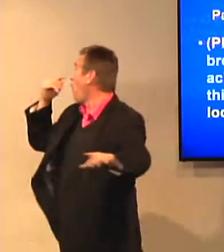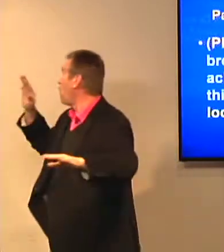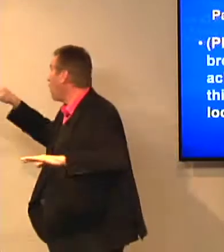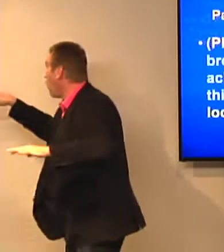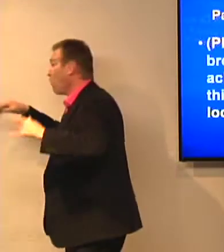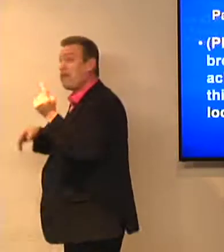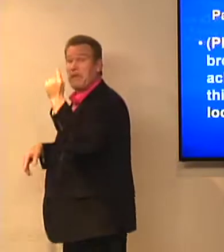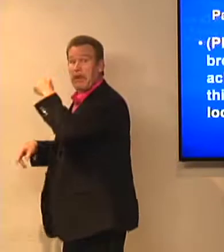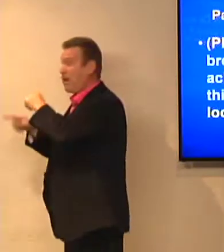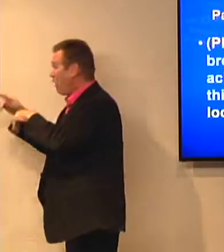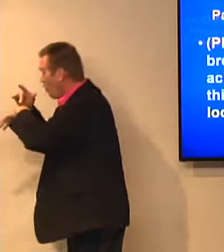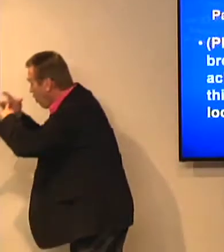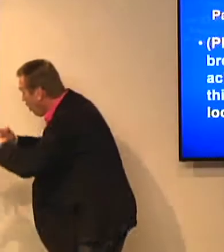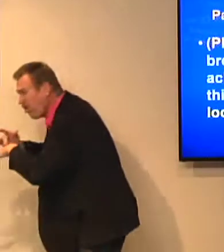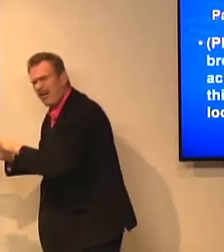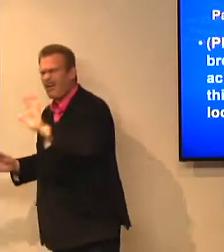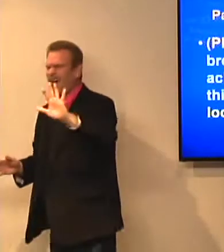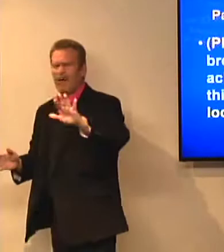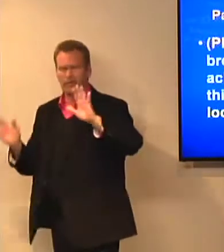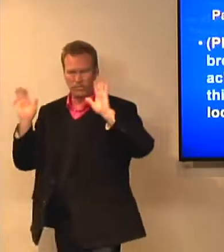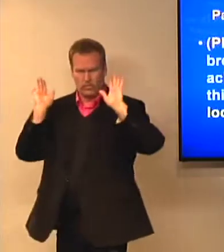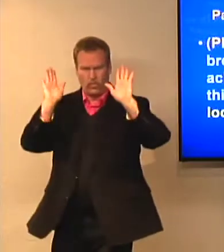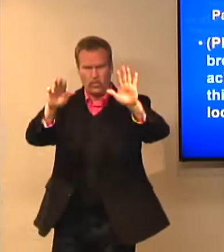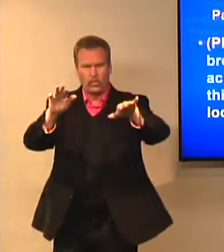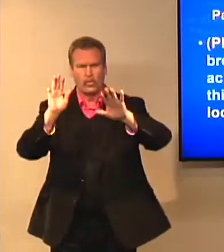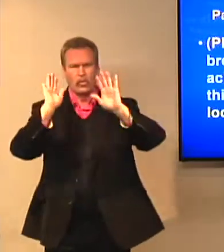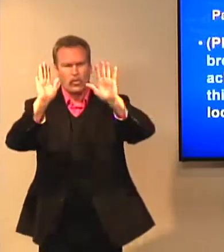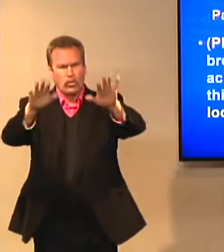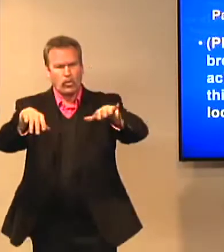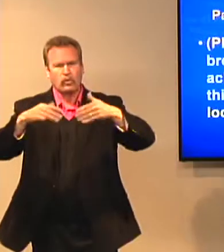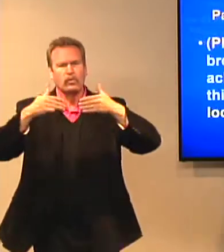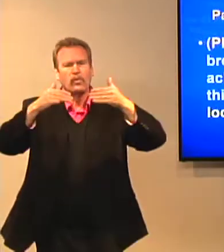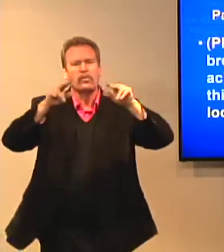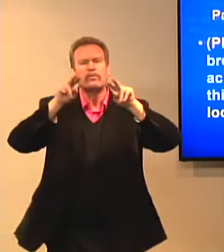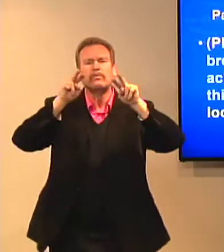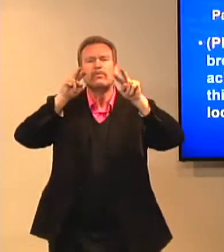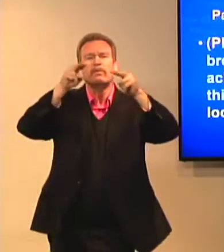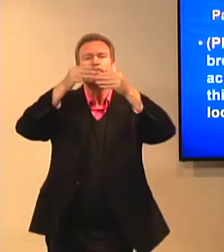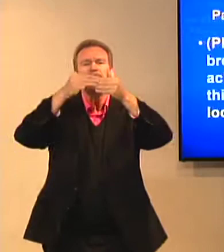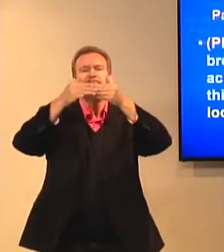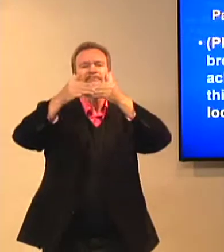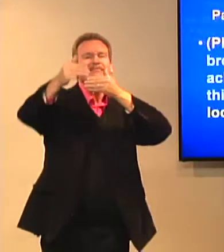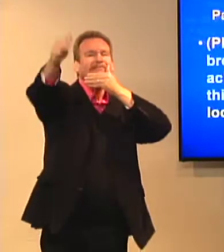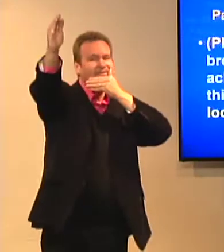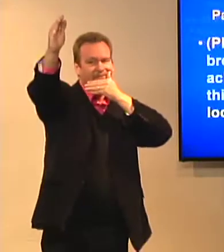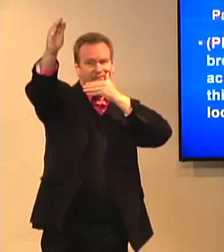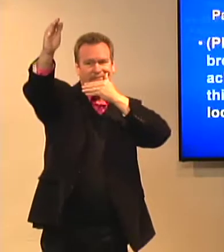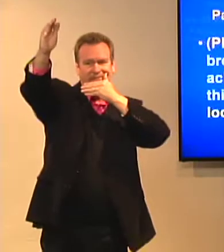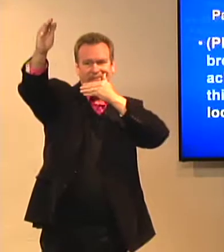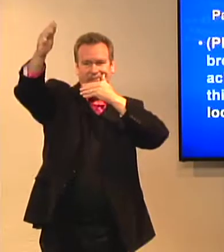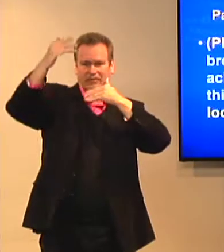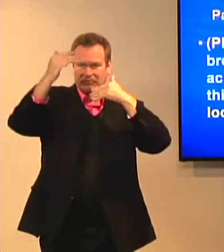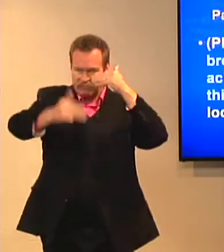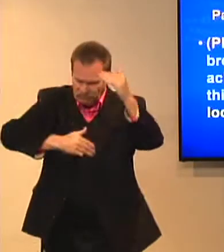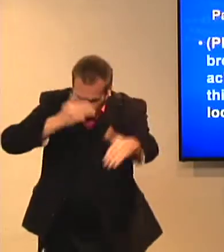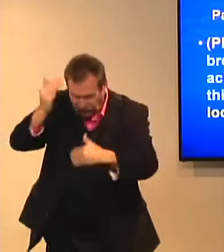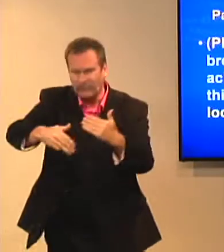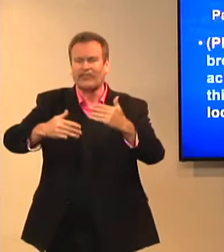You know, when you go back and you go back and you look and you think about it, you can't. You have to go ahead. Look forward,